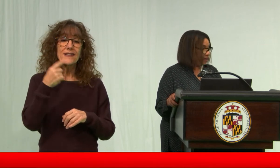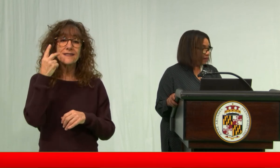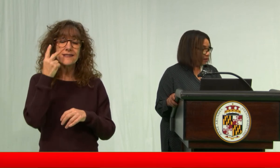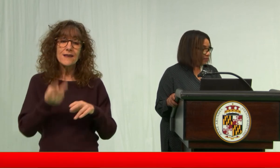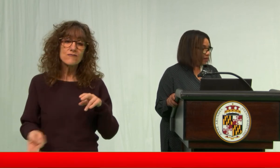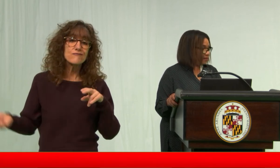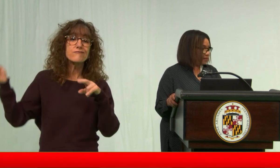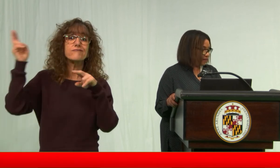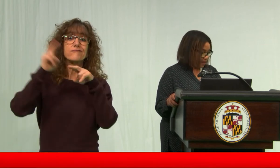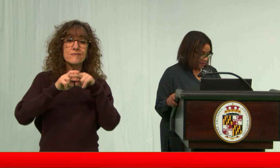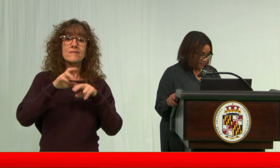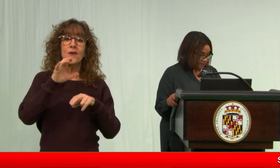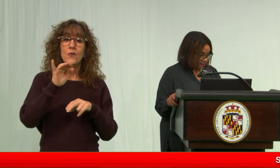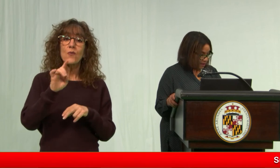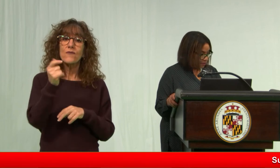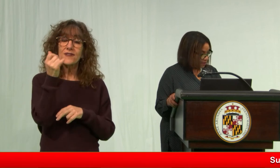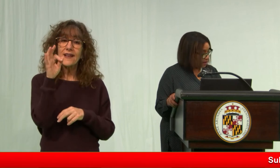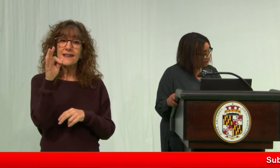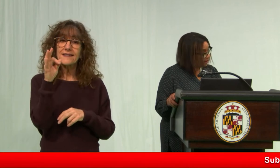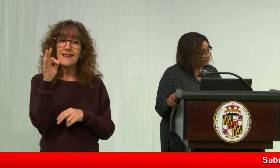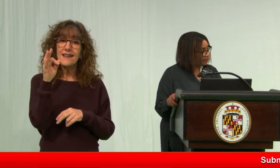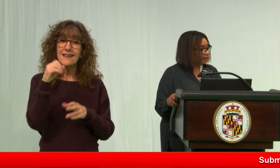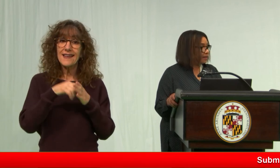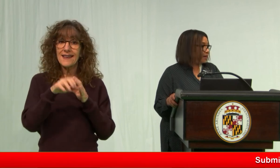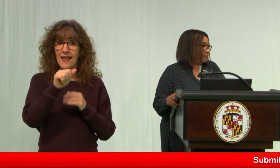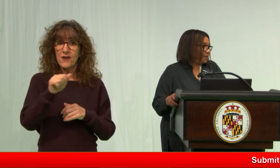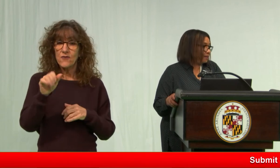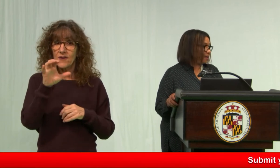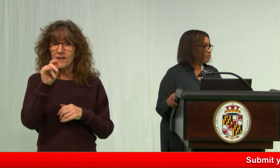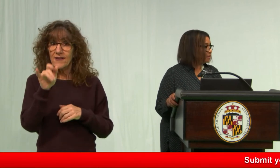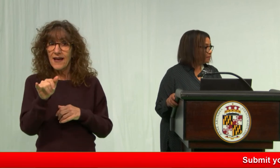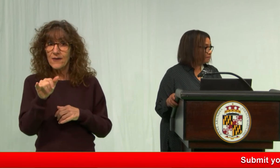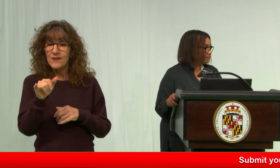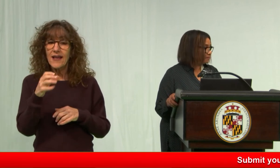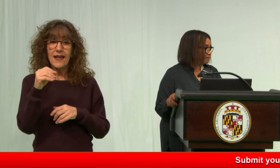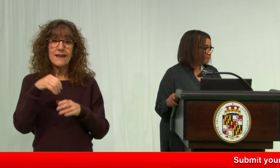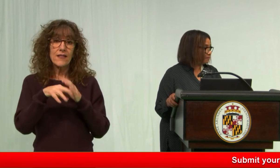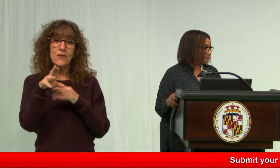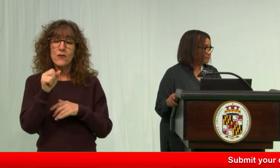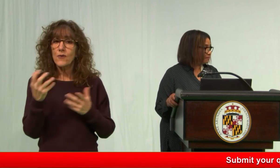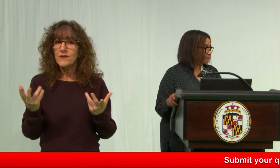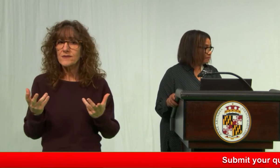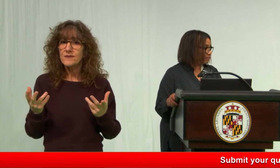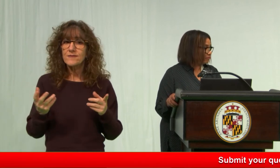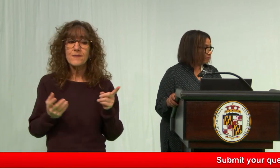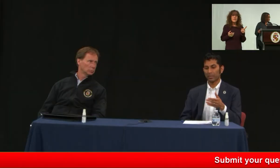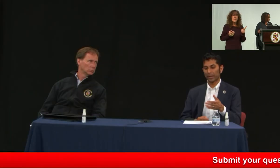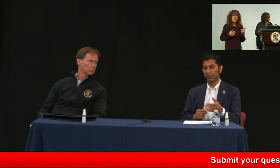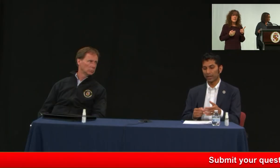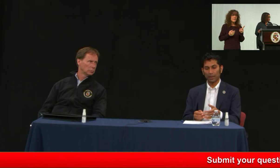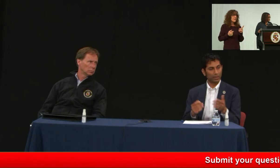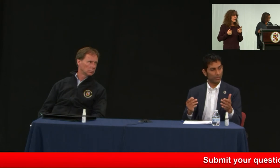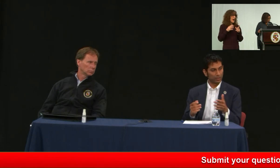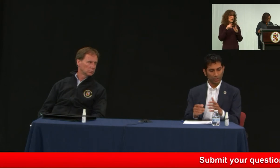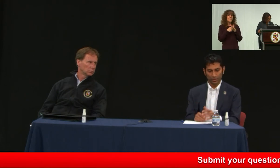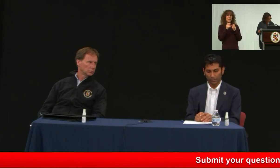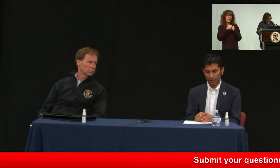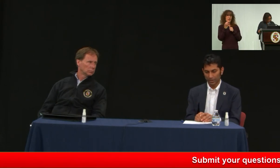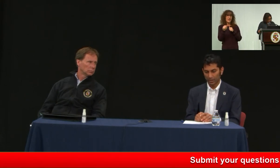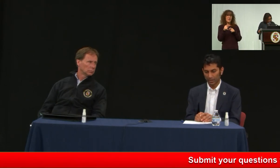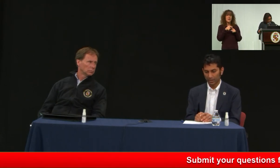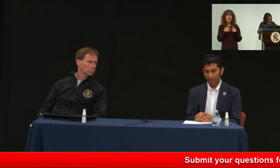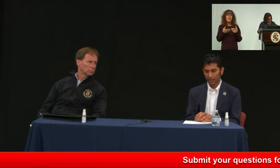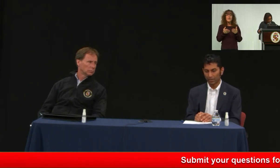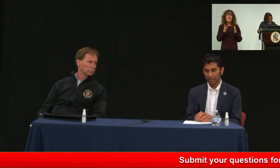increase in COVID-19 cases within our county and within the country? Sure, I'll begin with that, but I will turn it